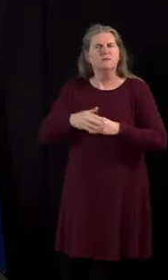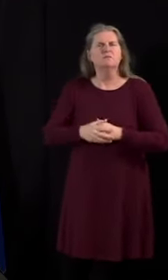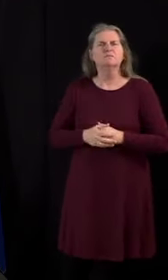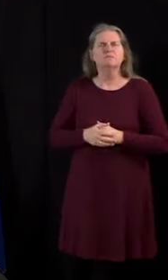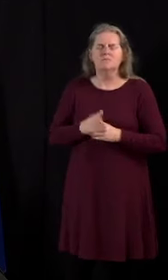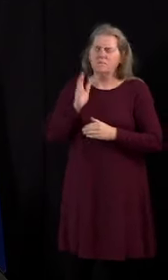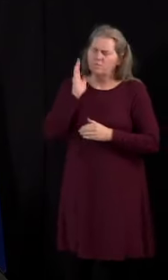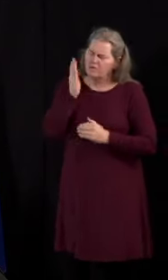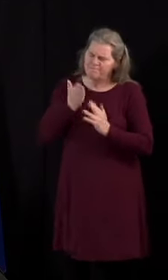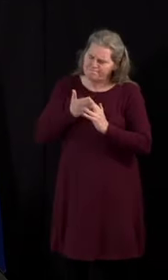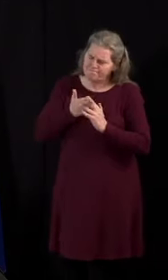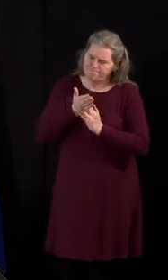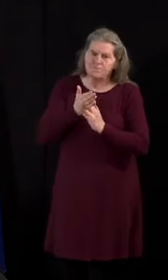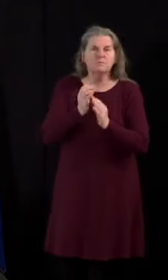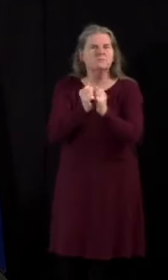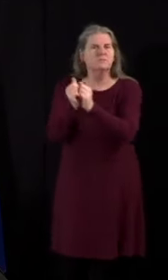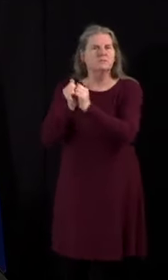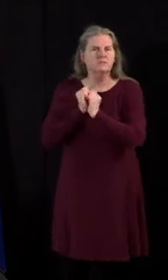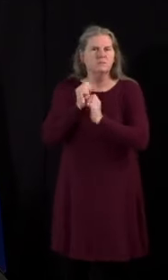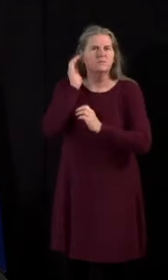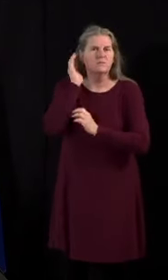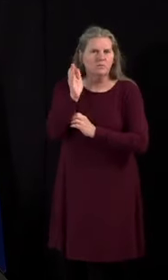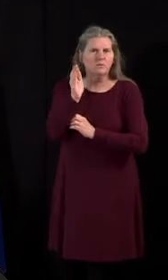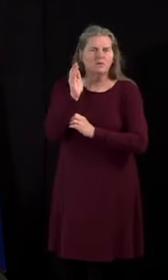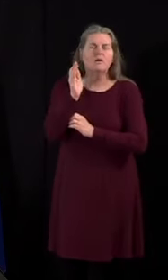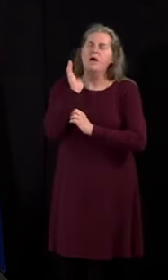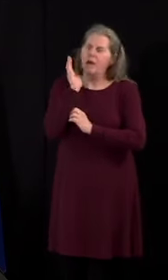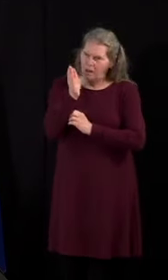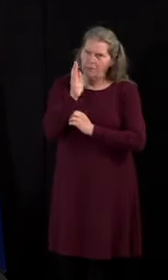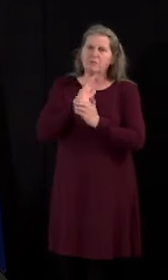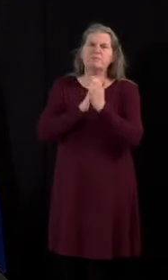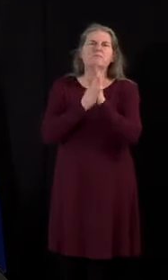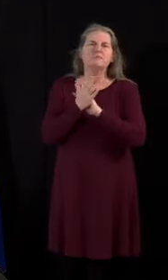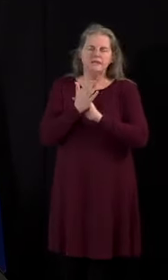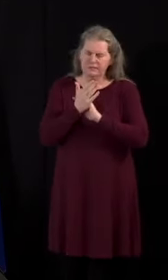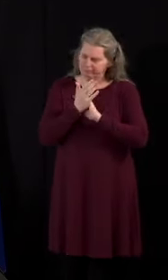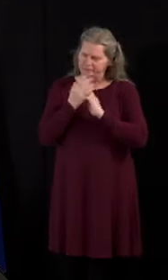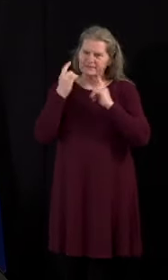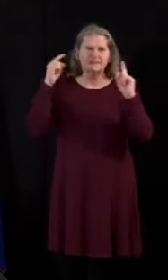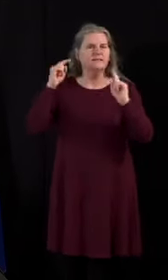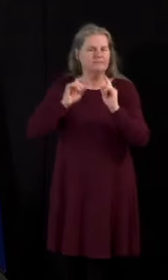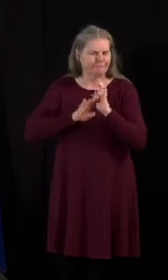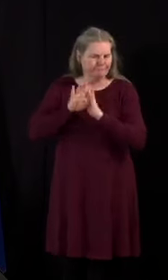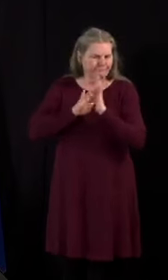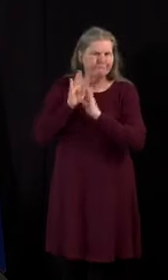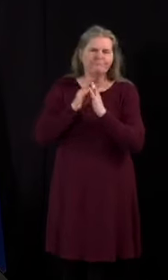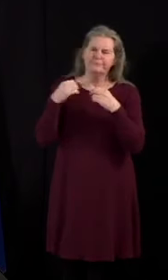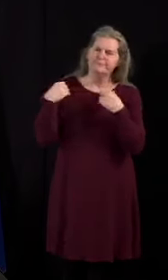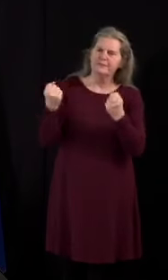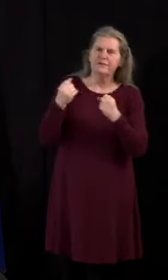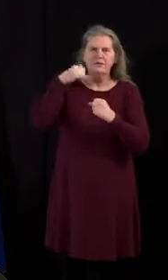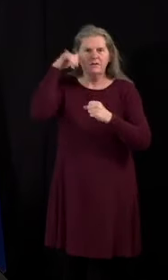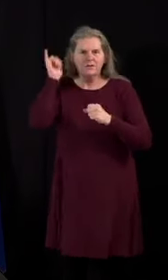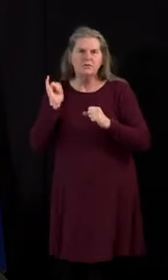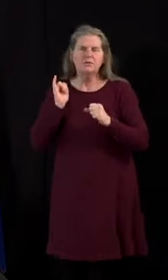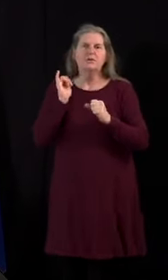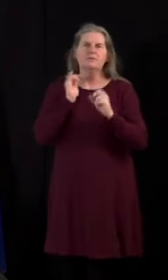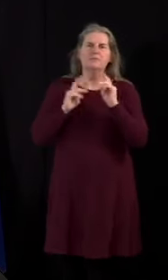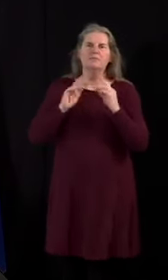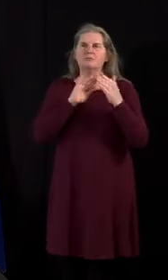We will get through this together and rebuild a robust Yukon economy that supports healthy,